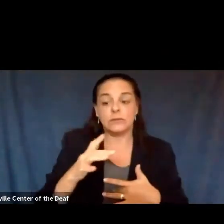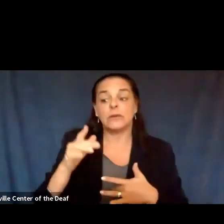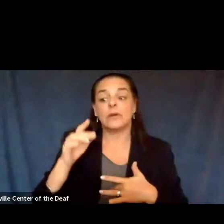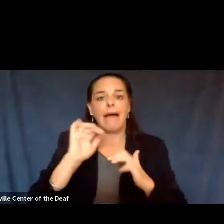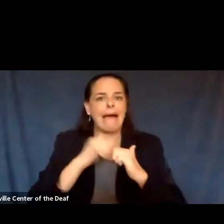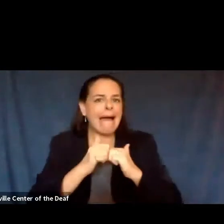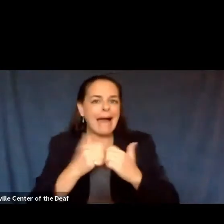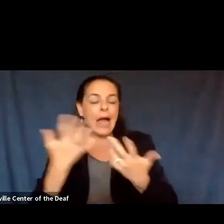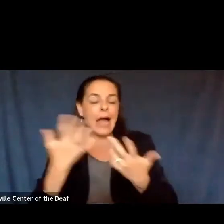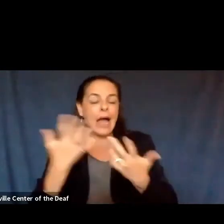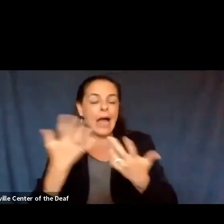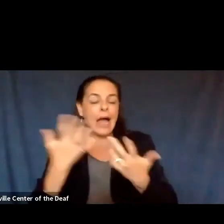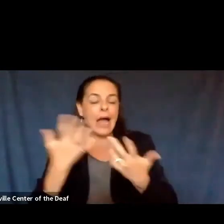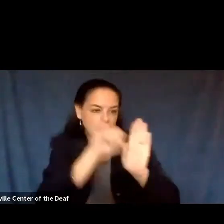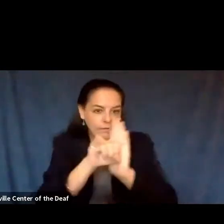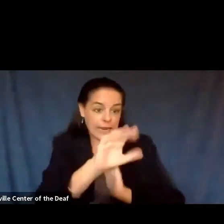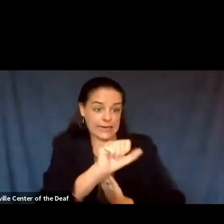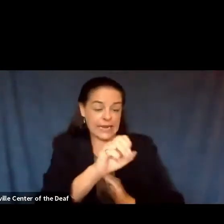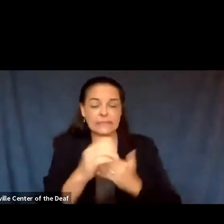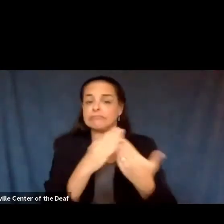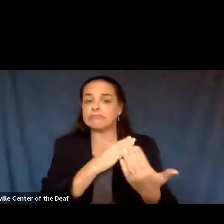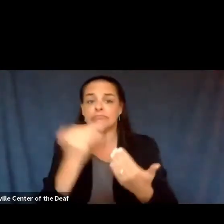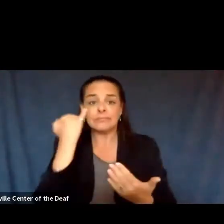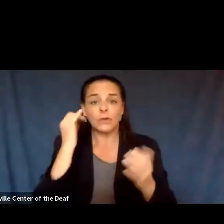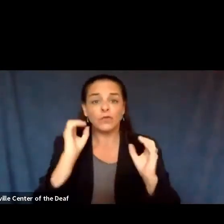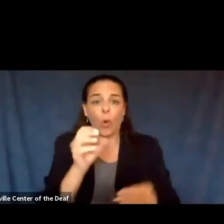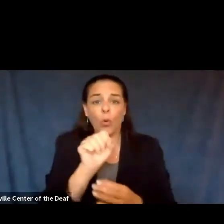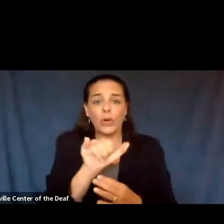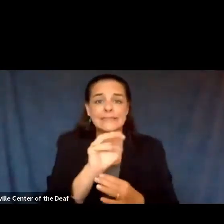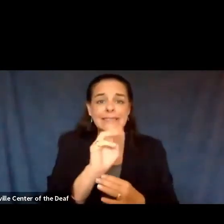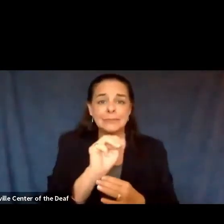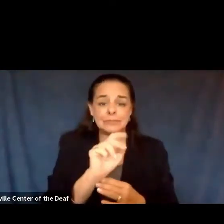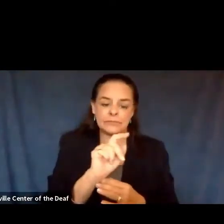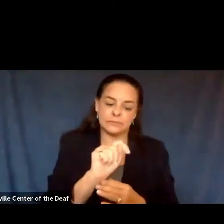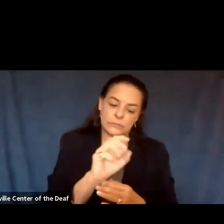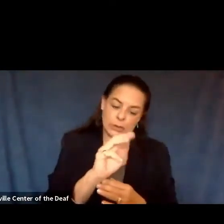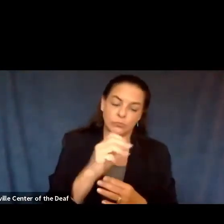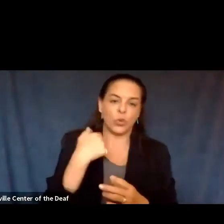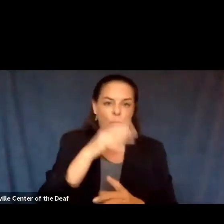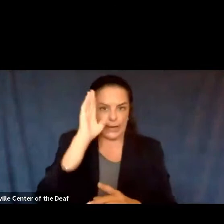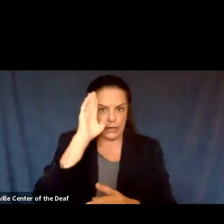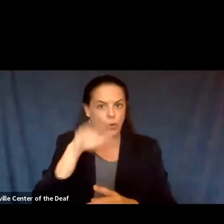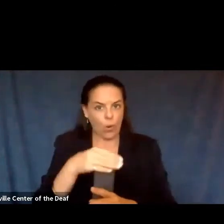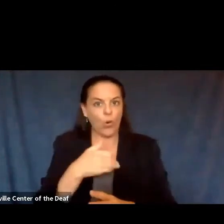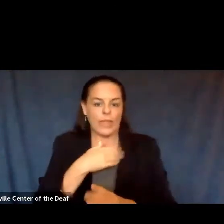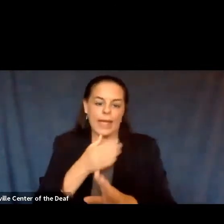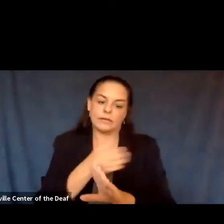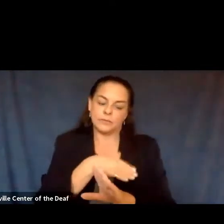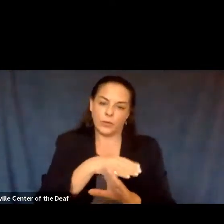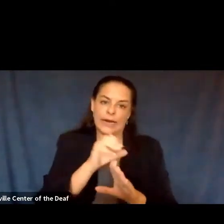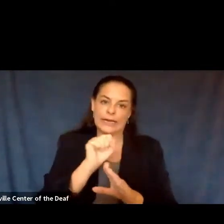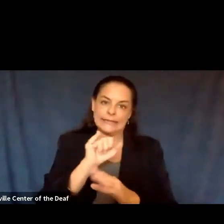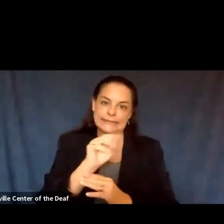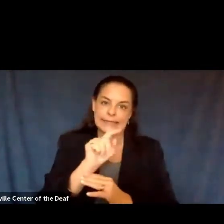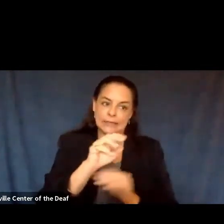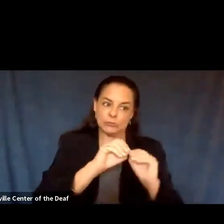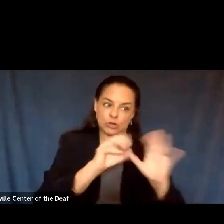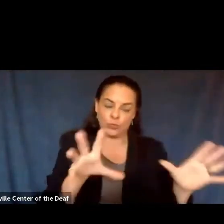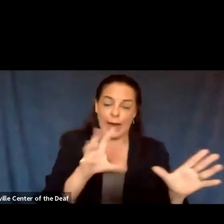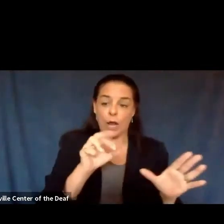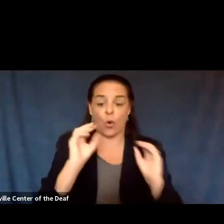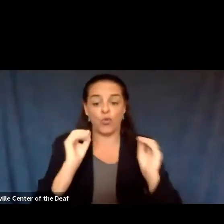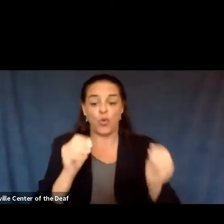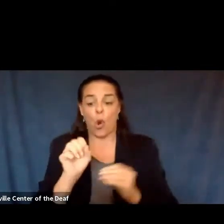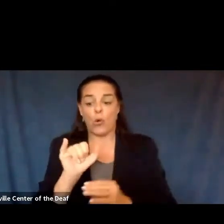identify cases, even if they're asymptomatic, because we know that there is asymptomatic and pre-symptomatic spread, which means people can be out there